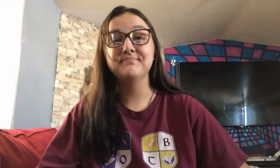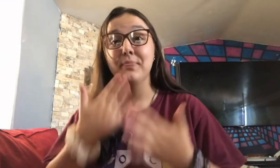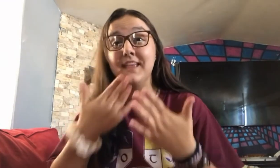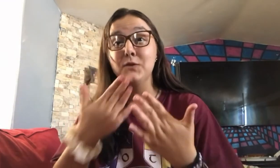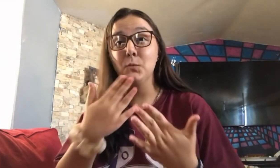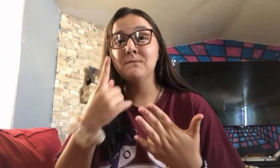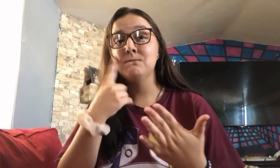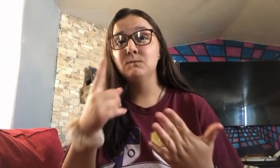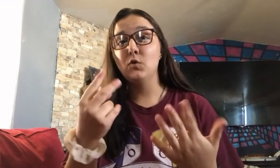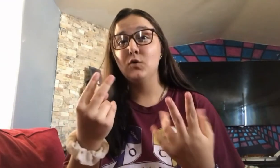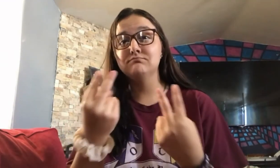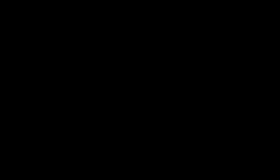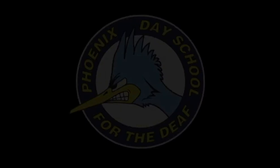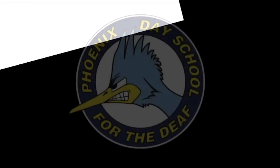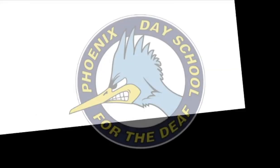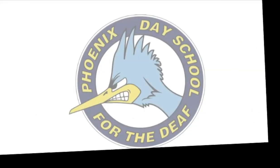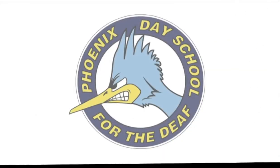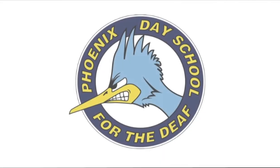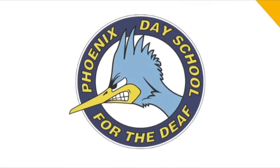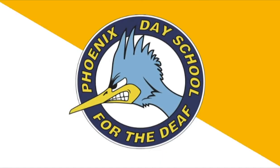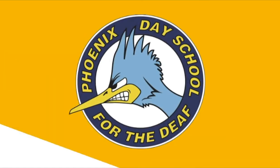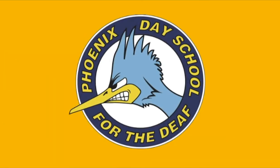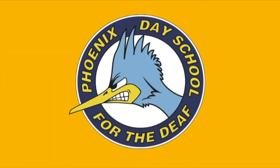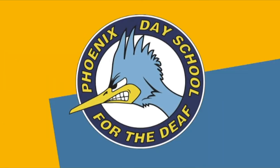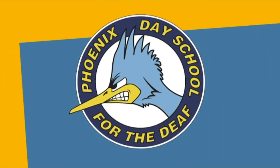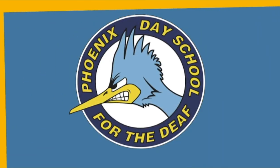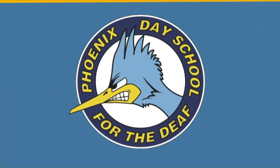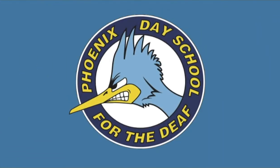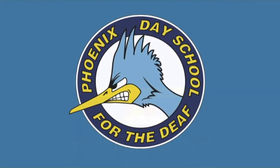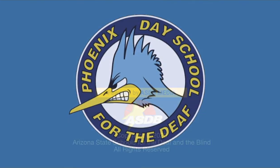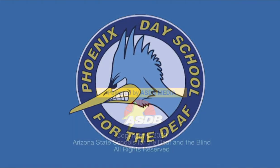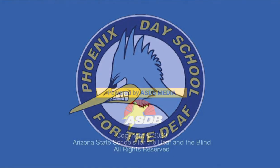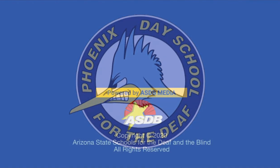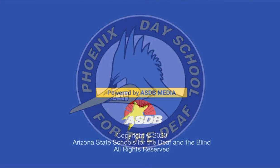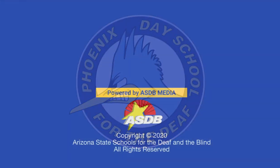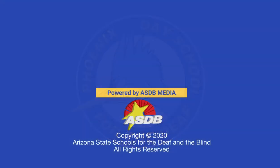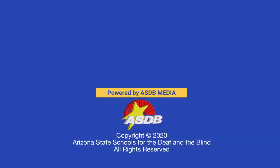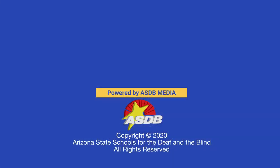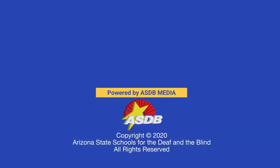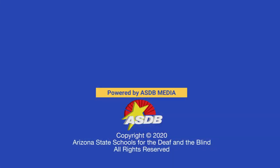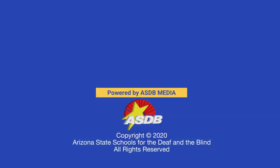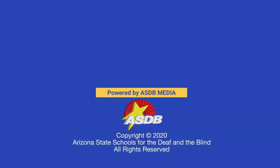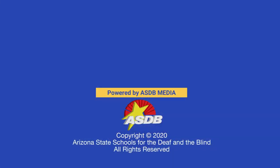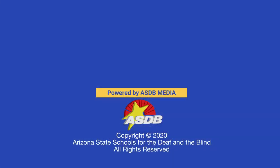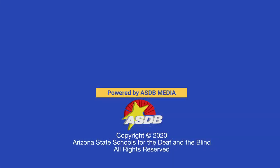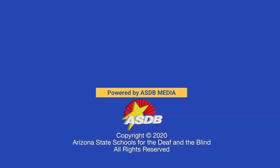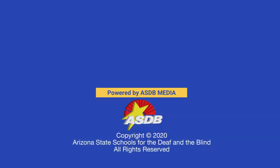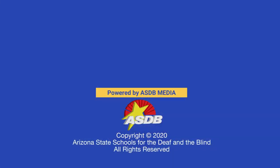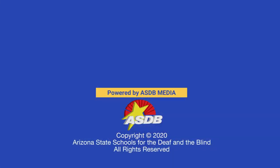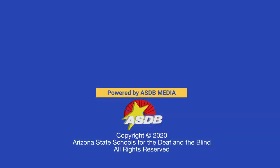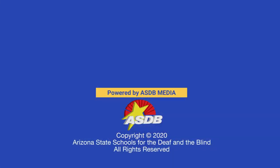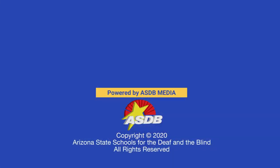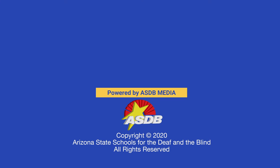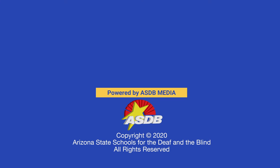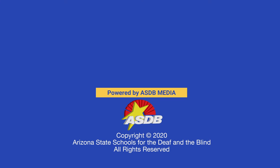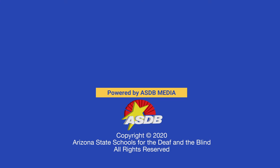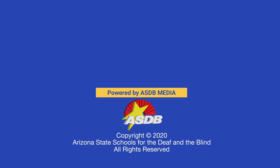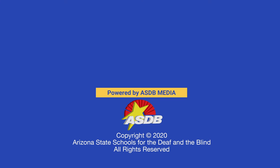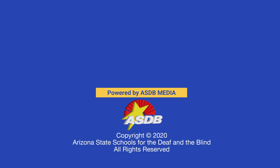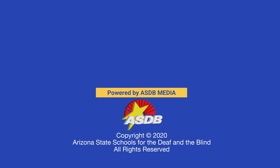Thank you for watching. It cuts to the Phoenix Day School for the Deaf logo. The ASDB white, yellow, and red logo appears. Copyright 2020 Arizona